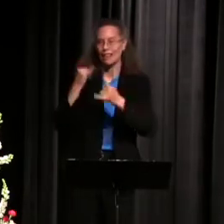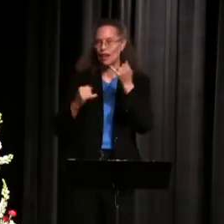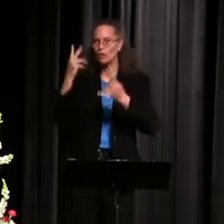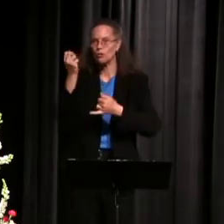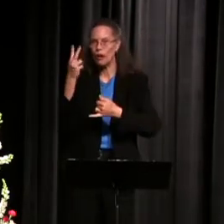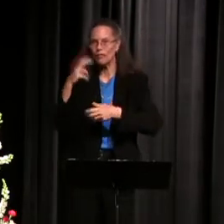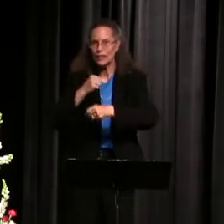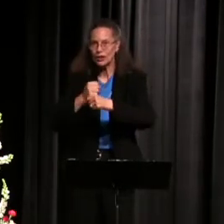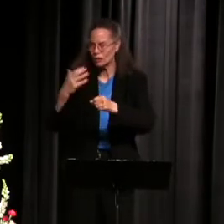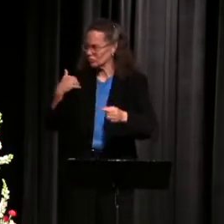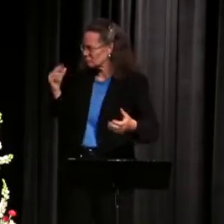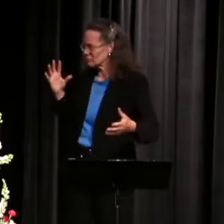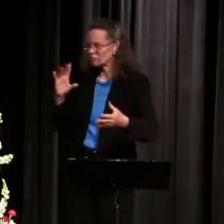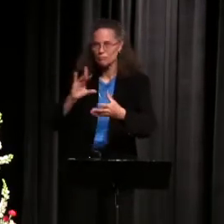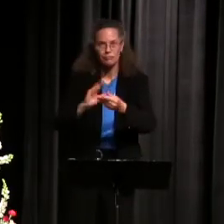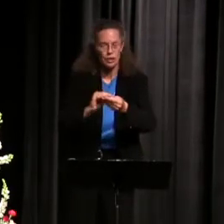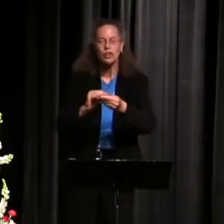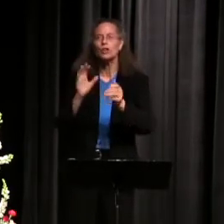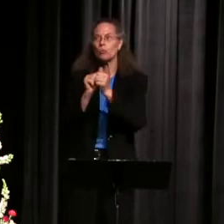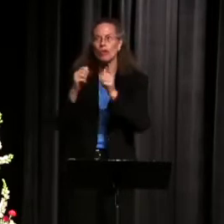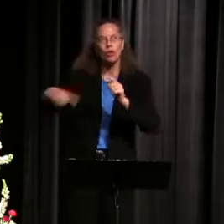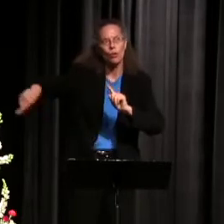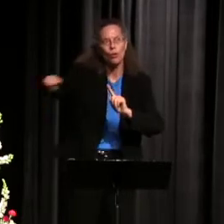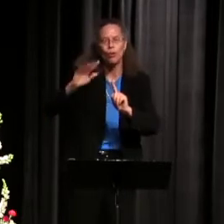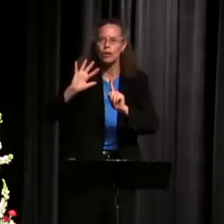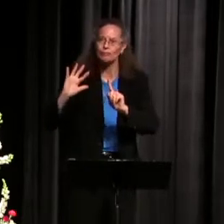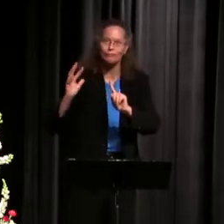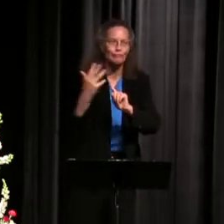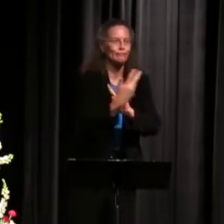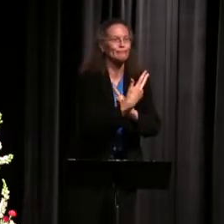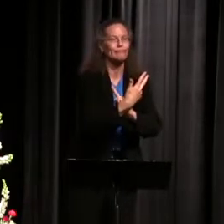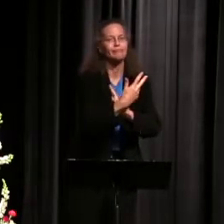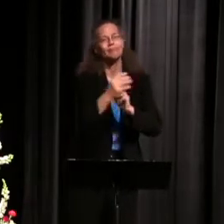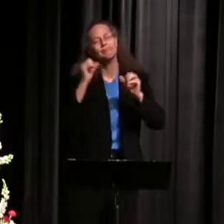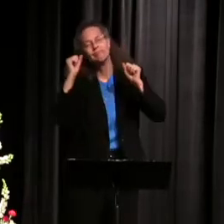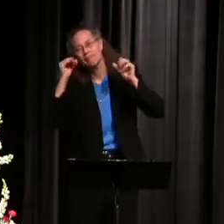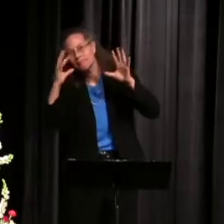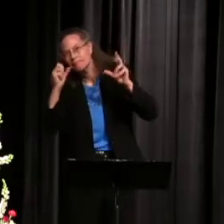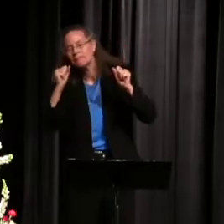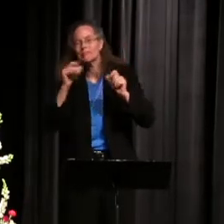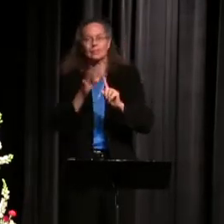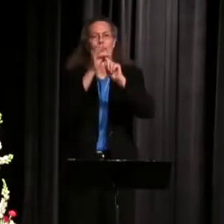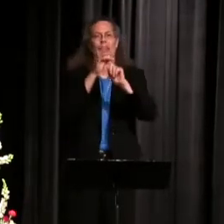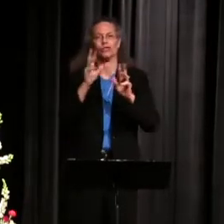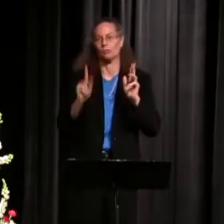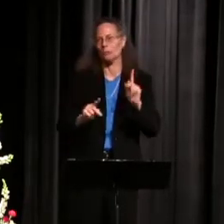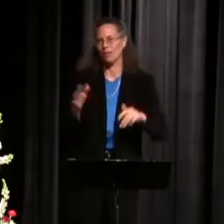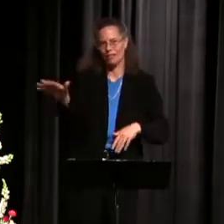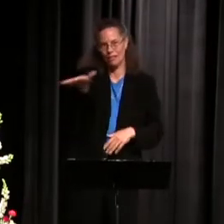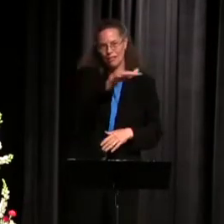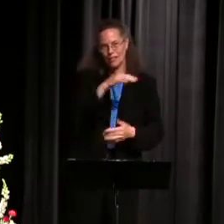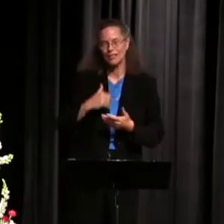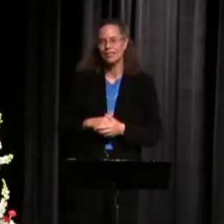years of my life surrounded by a group of such amazing and special human beings.